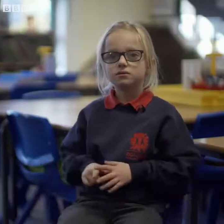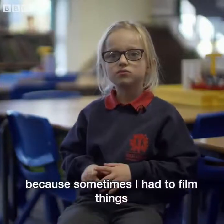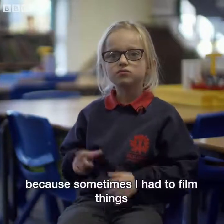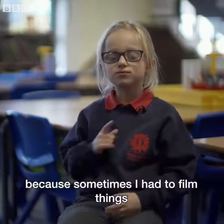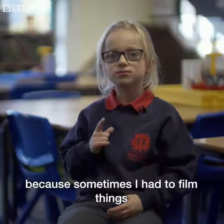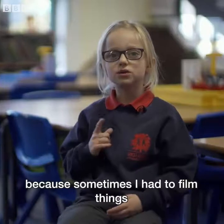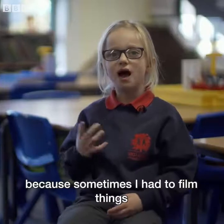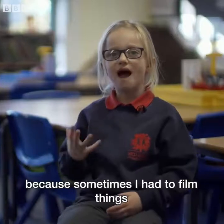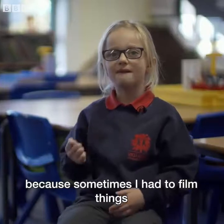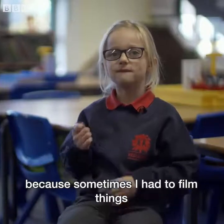because